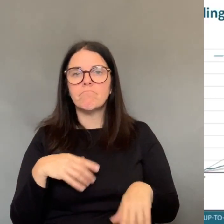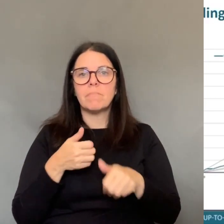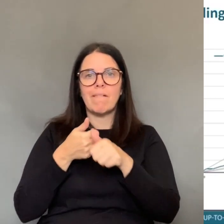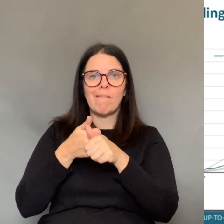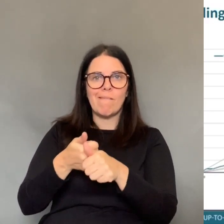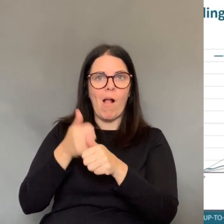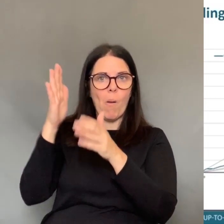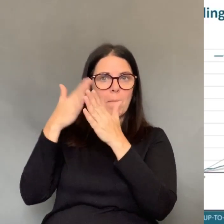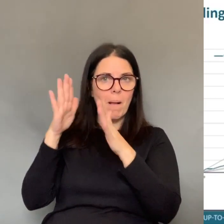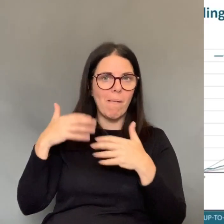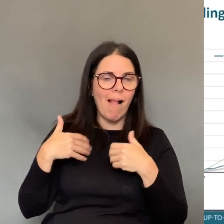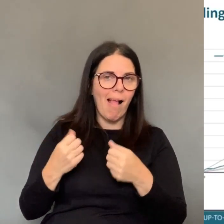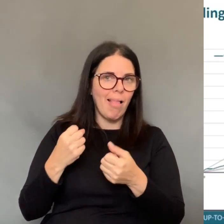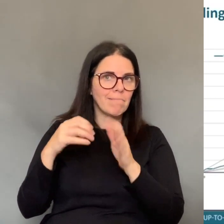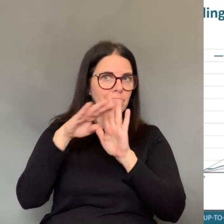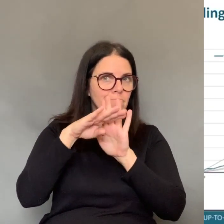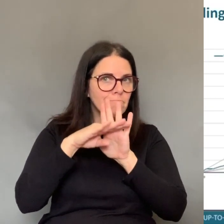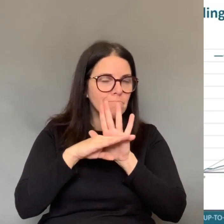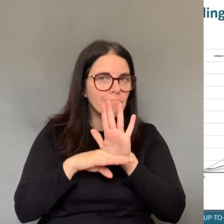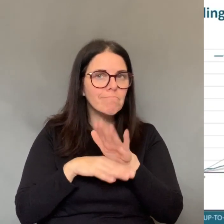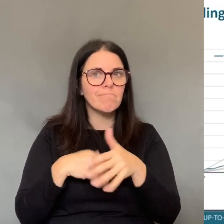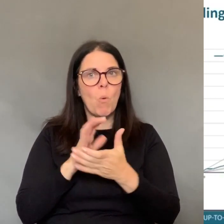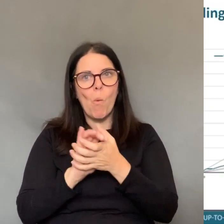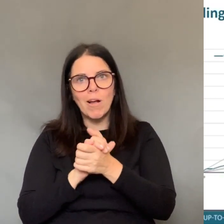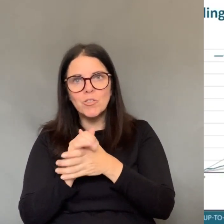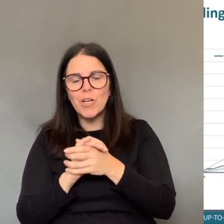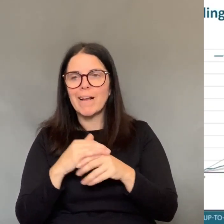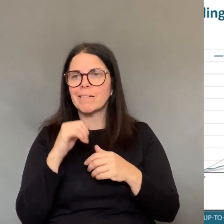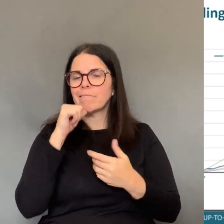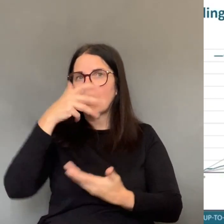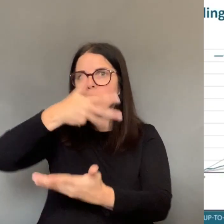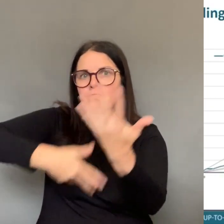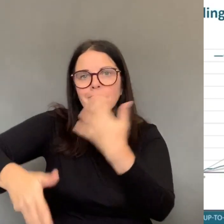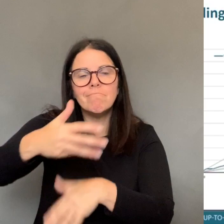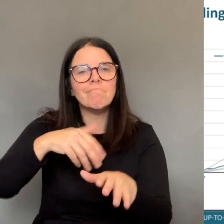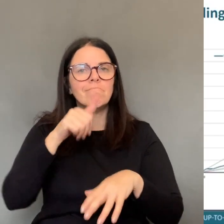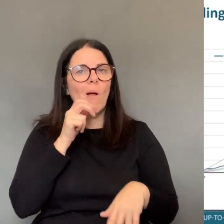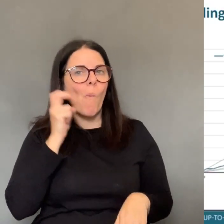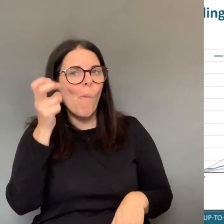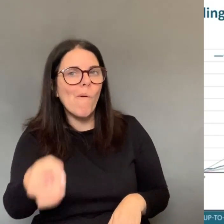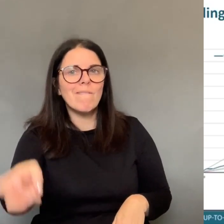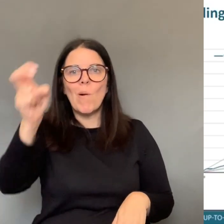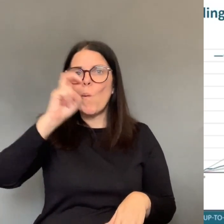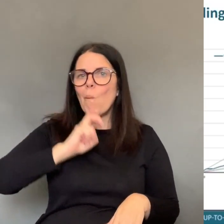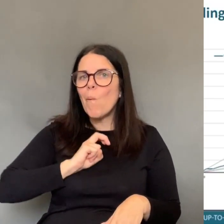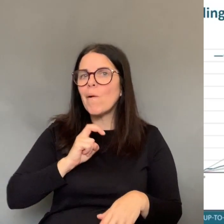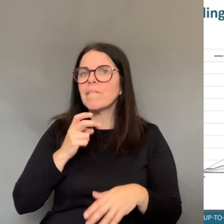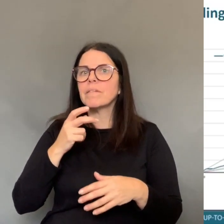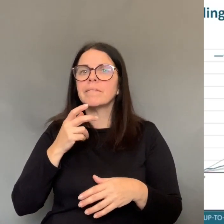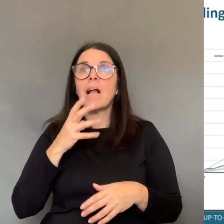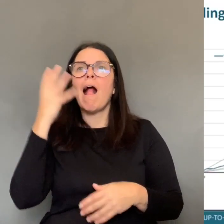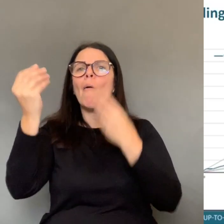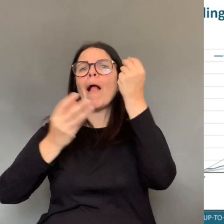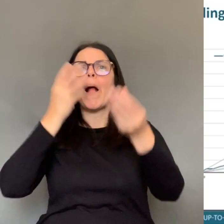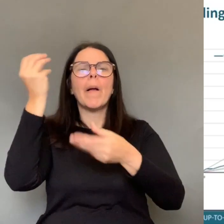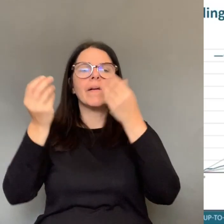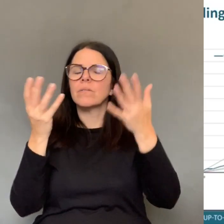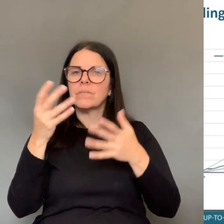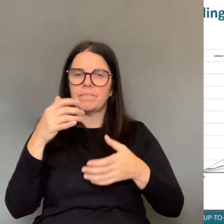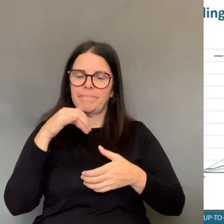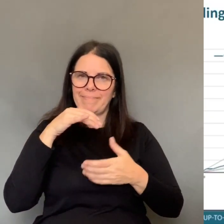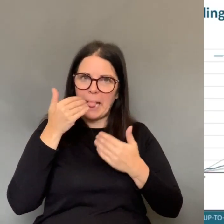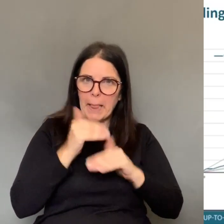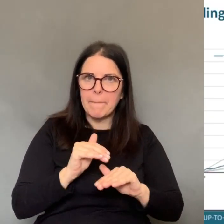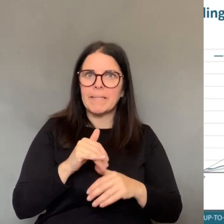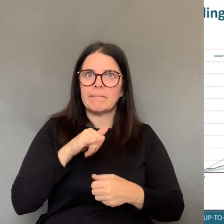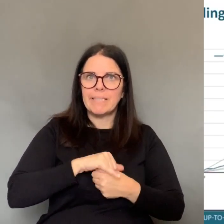would put us back to where we were before. So I please urge all of you to pay attention, follow all those